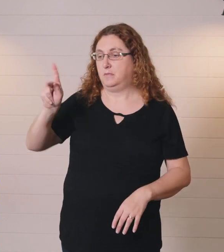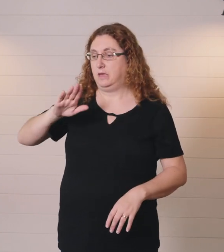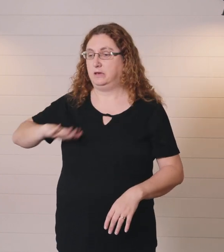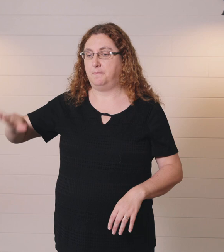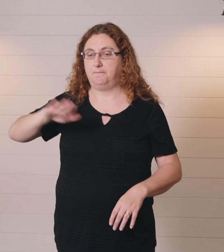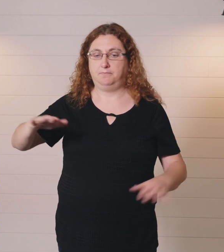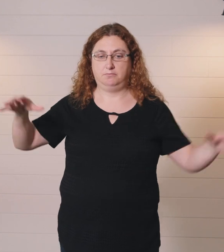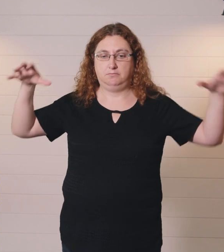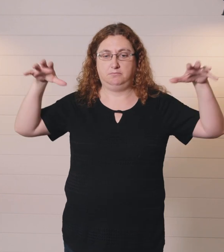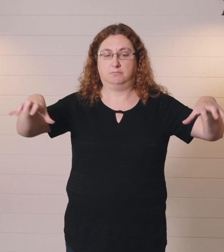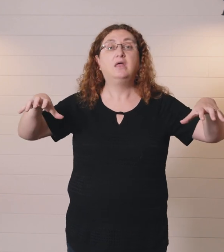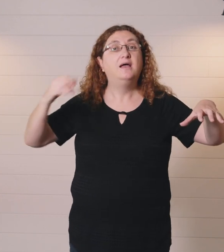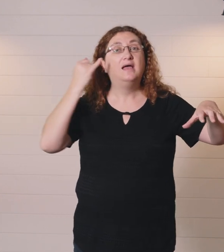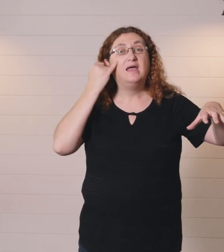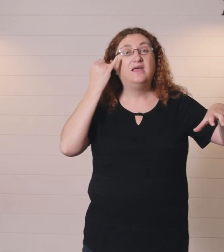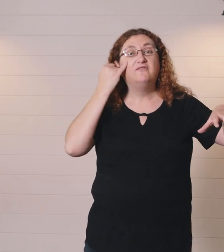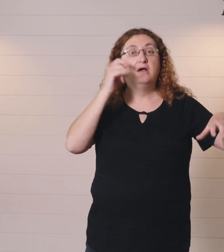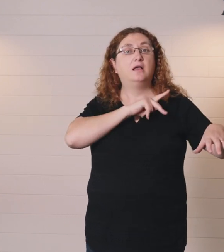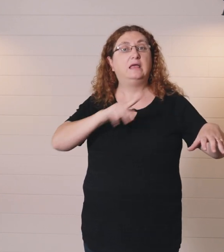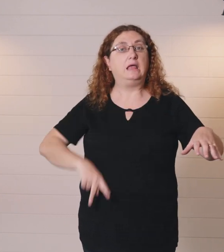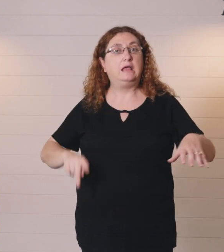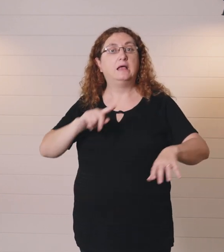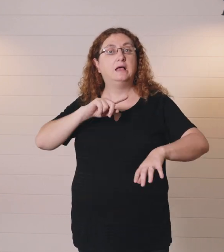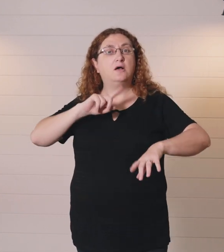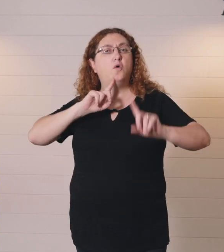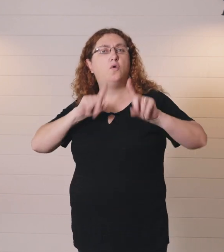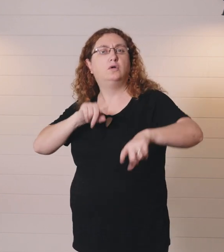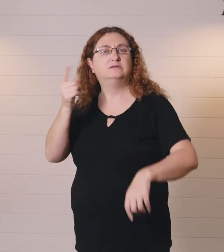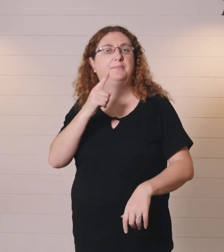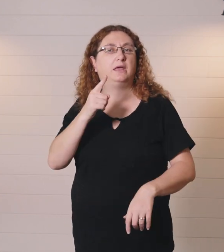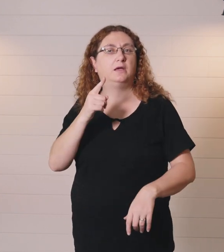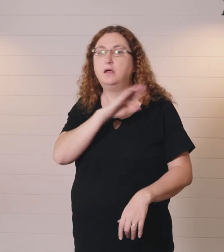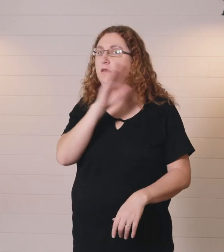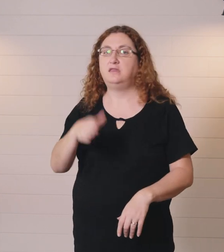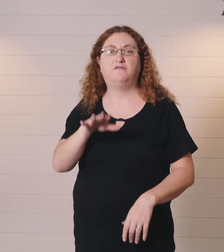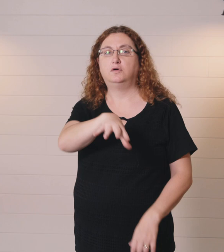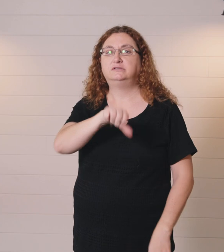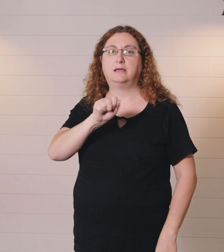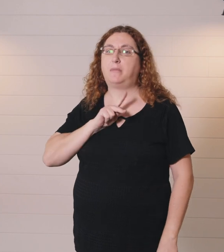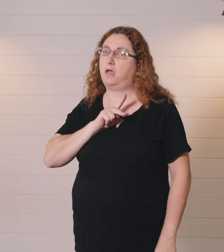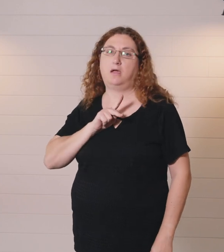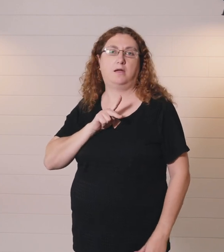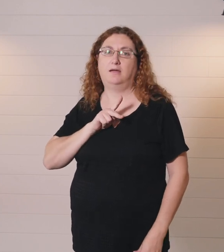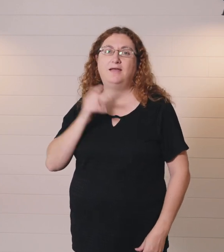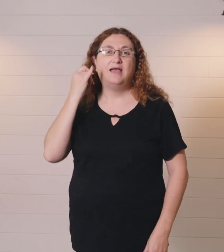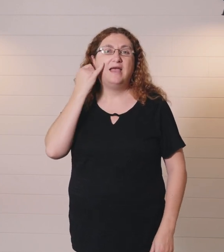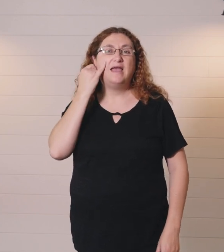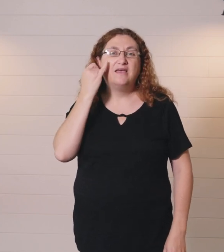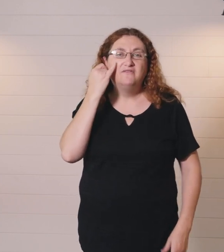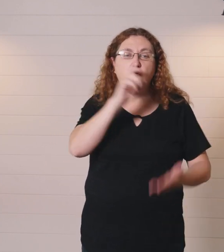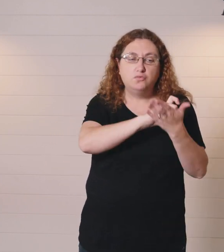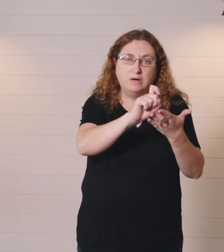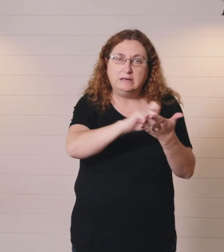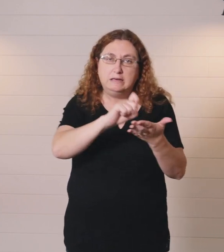king gave an executive order, it could never be revoked. If an edict was written and signed with wax,